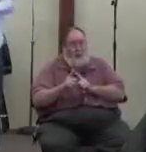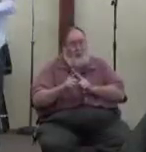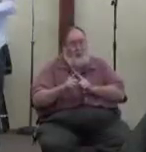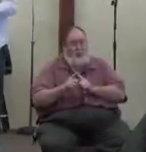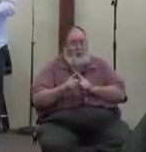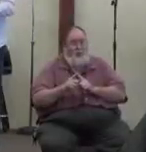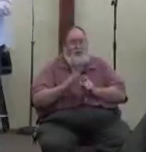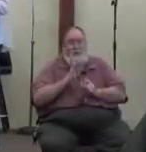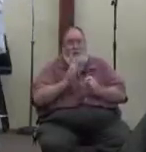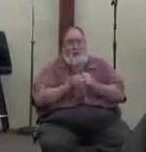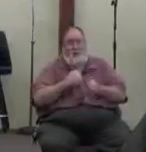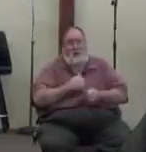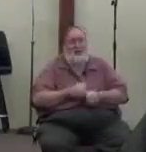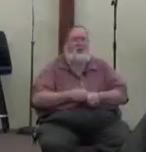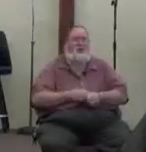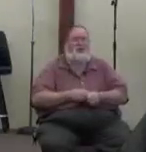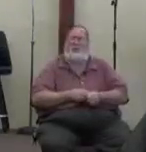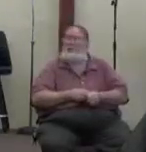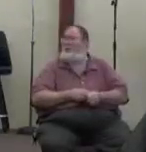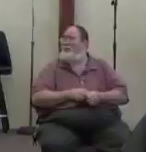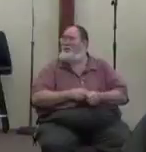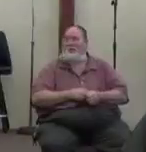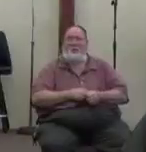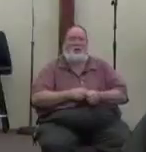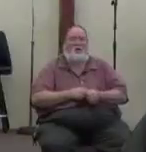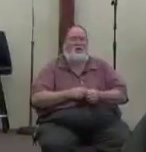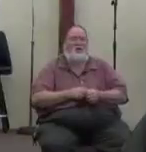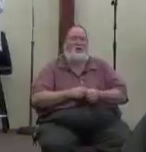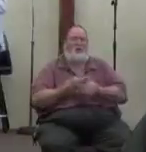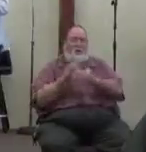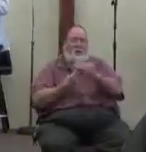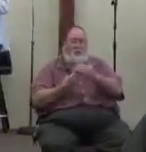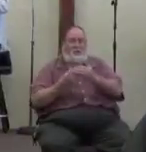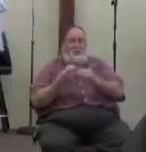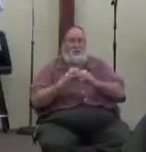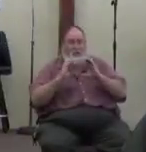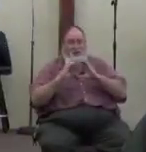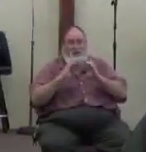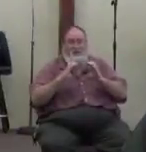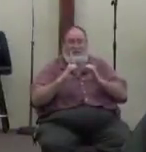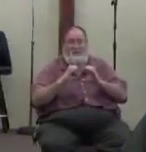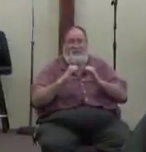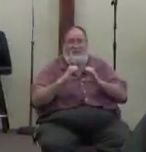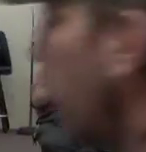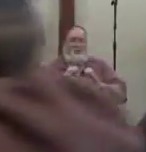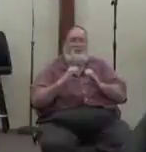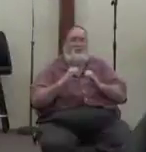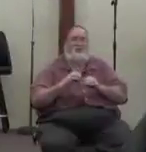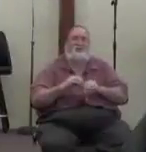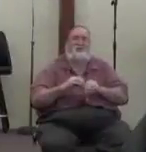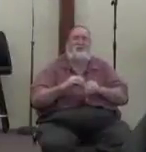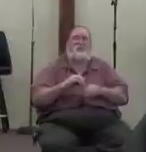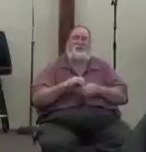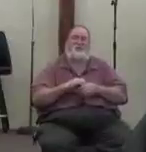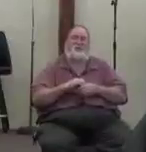in Conversation is still on March 6th at 5:30 at the new complex. April.